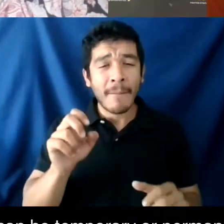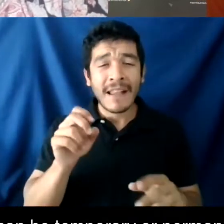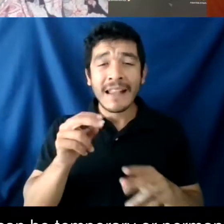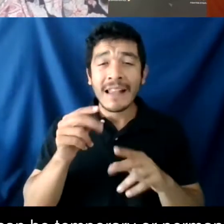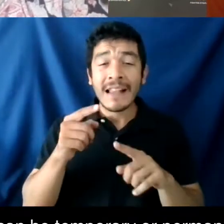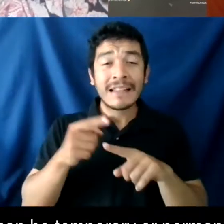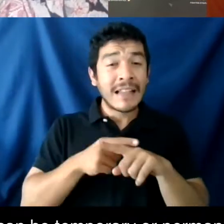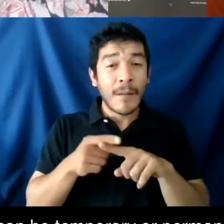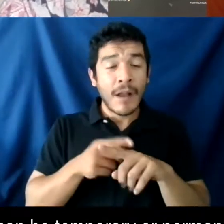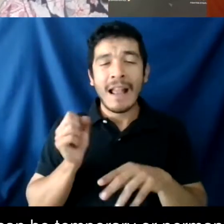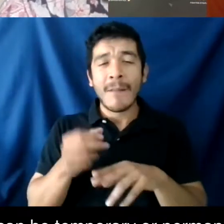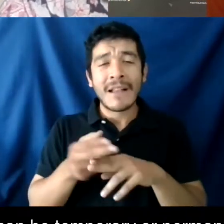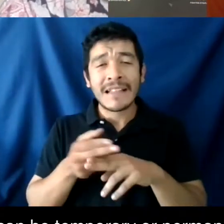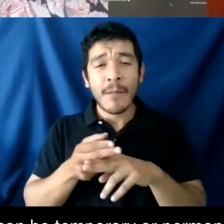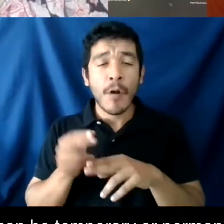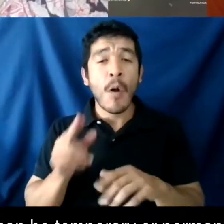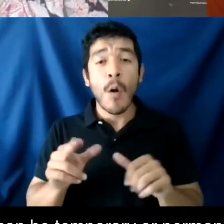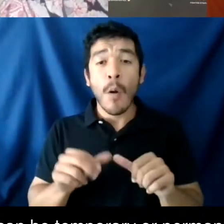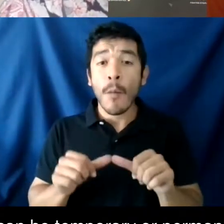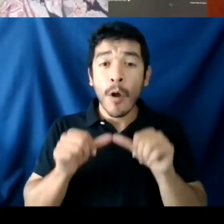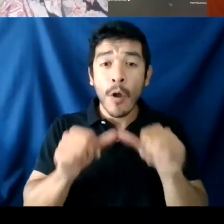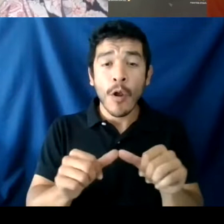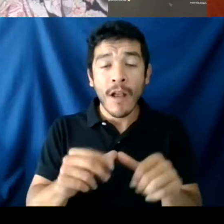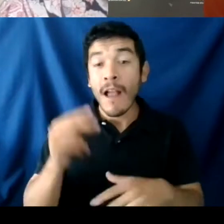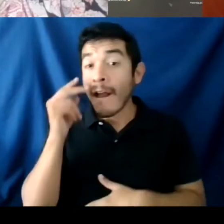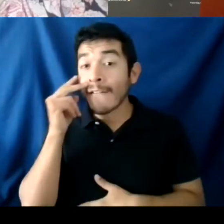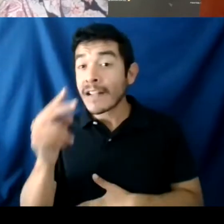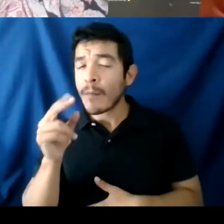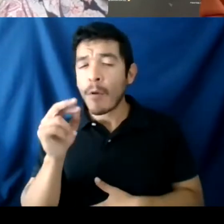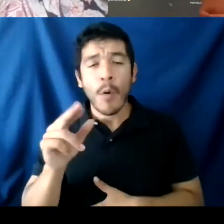or non-visible, from birth or adopted later.